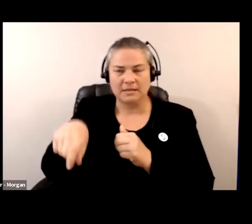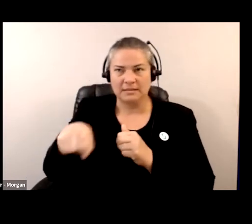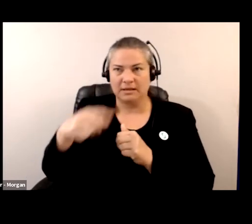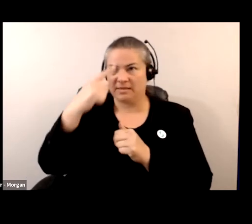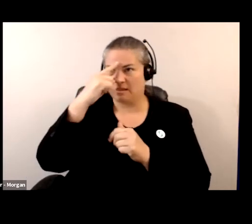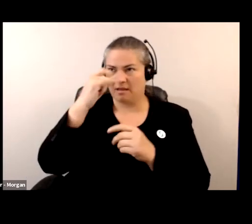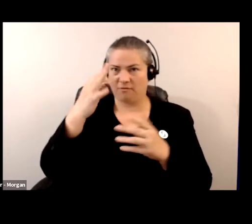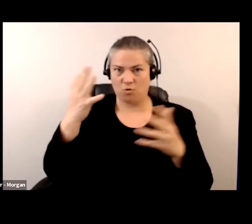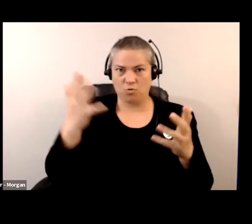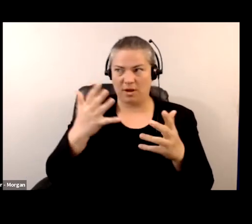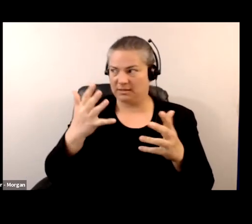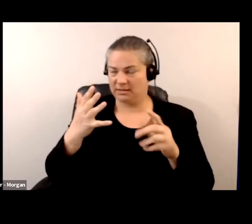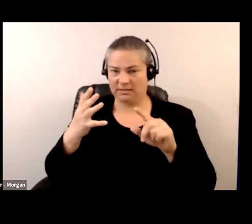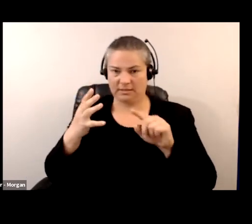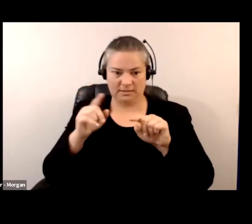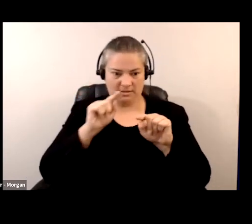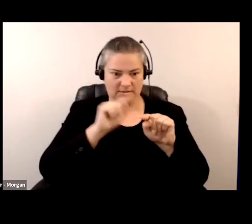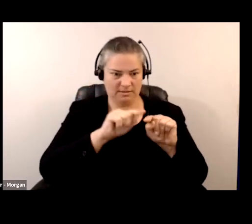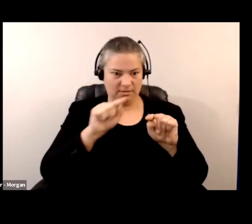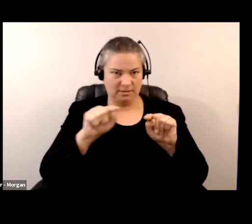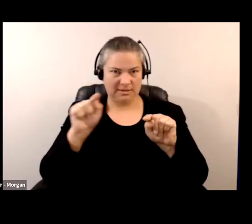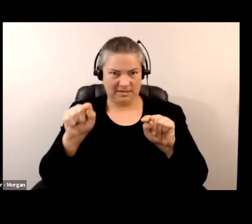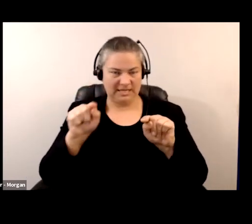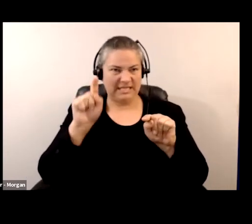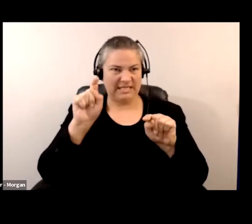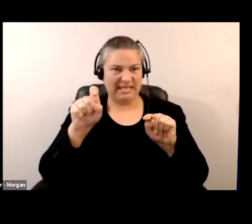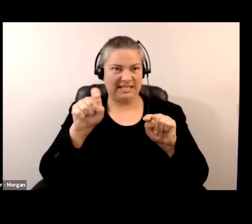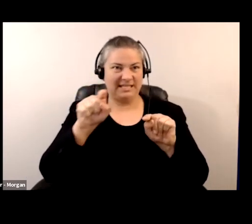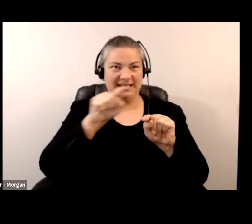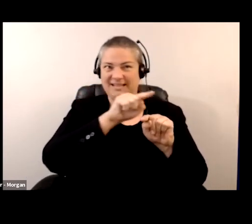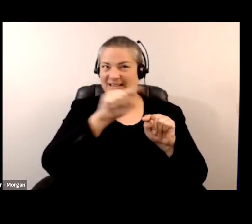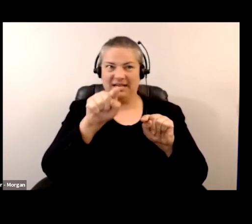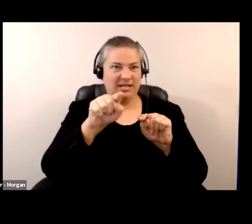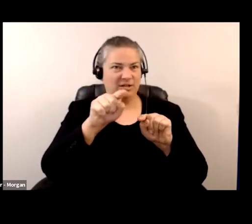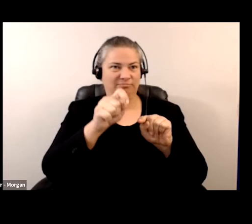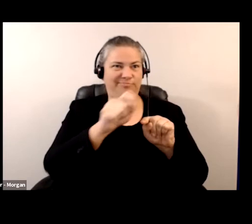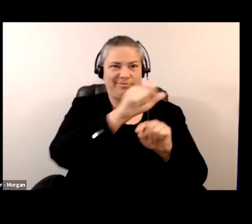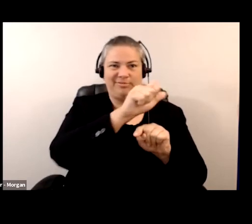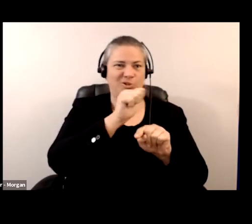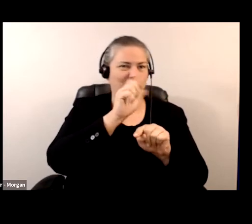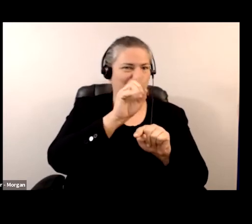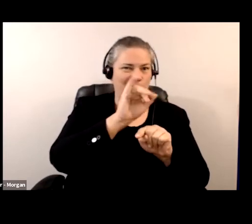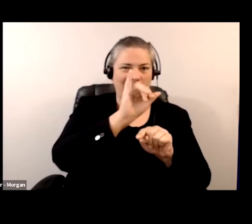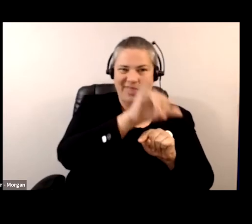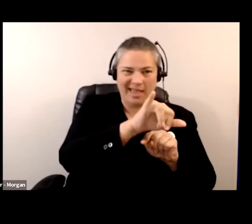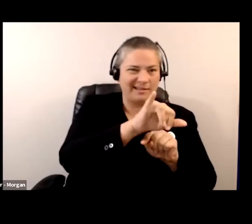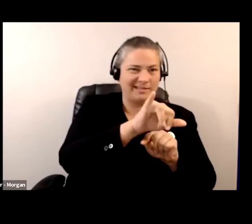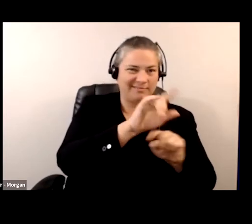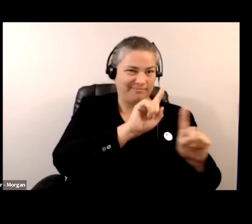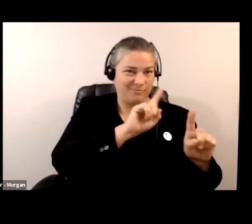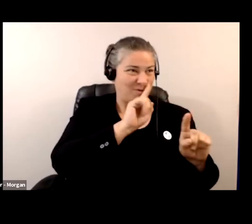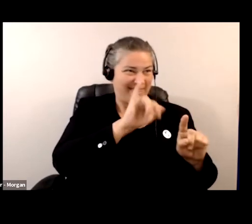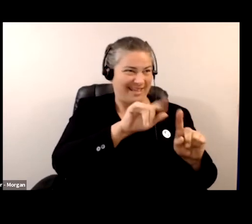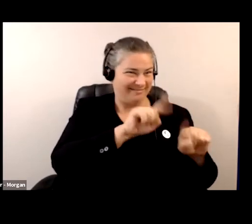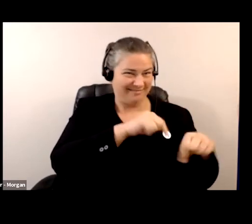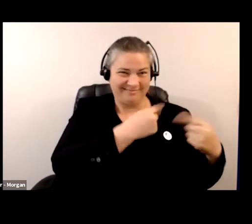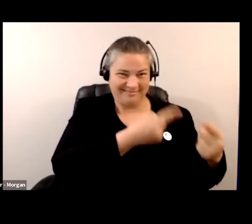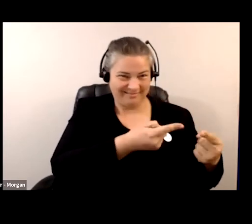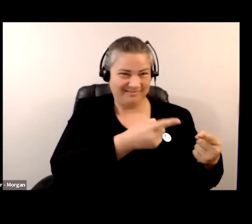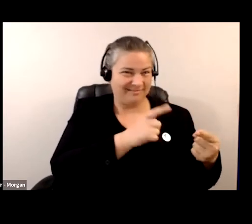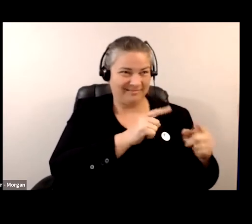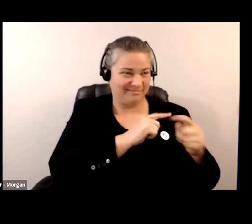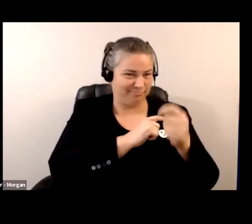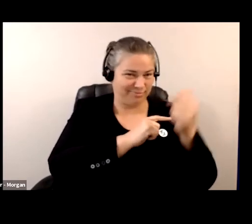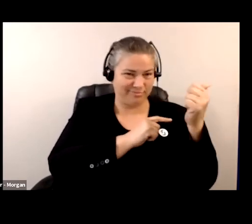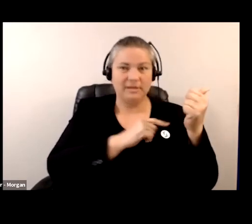to be made as they face what not to do that they've been doing, as well as what to do